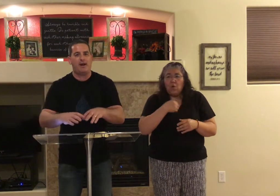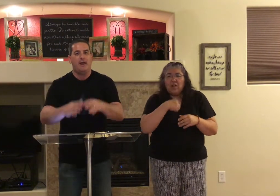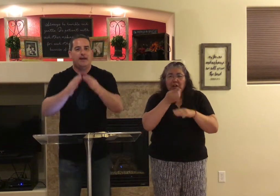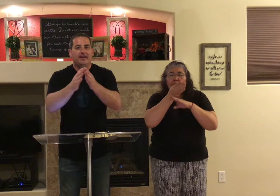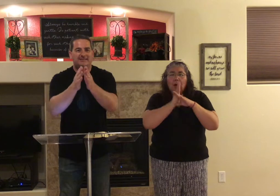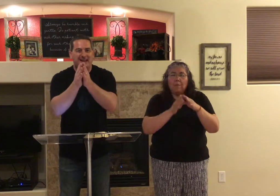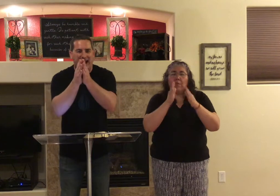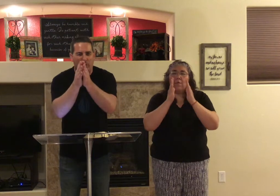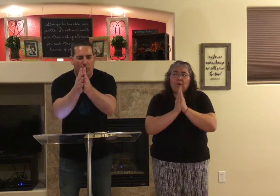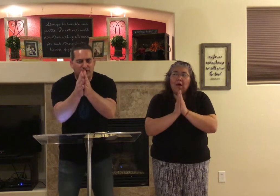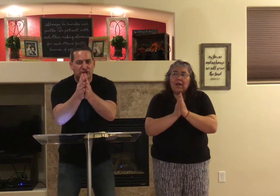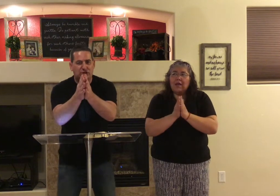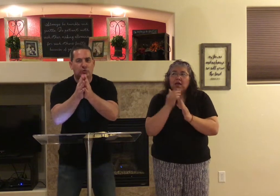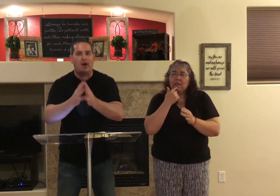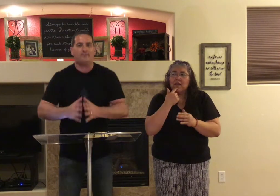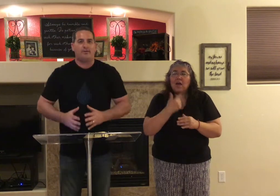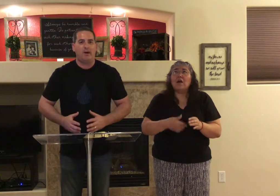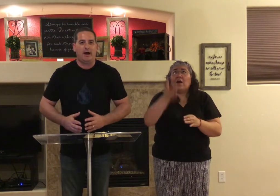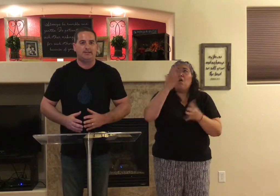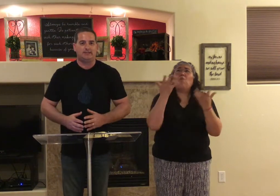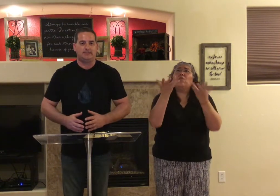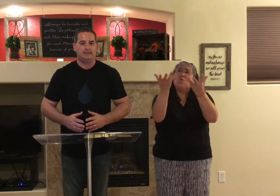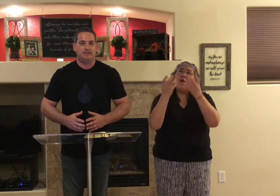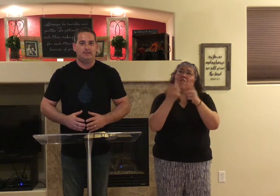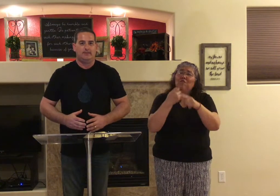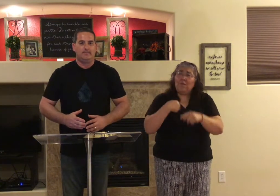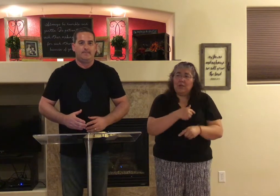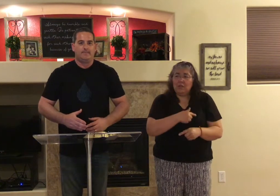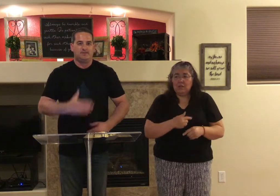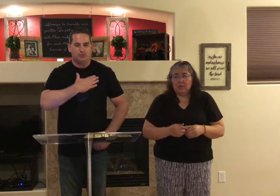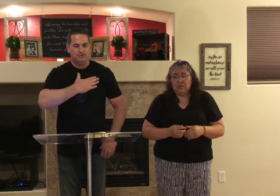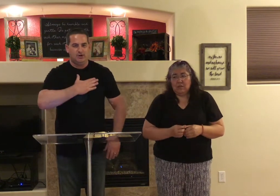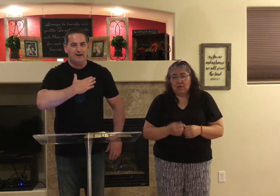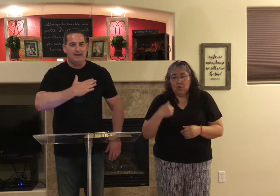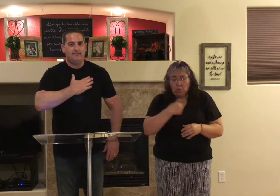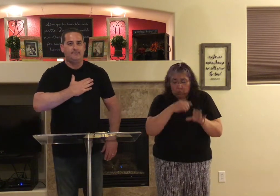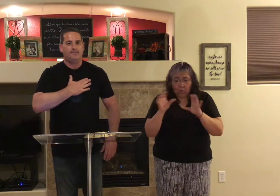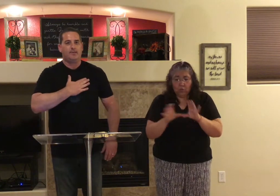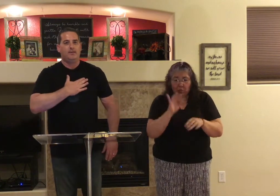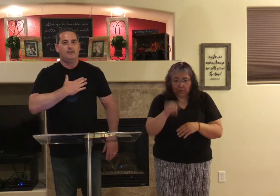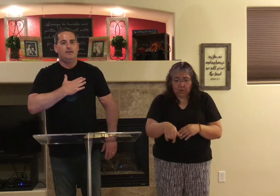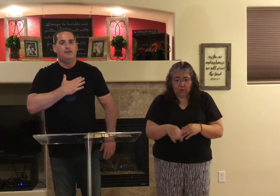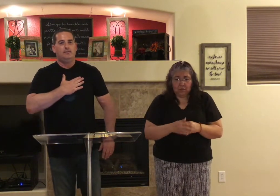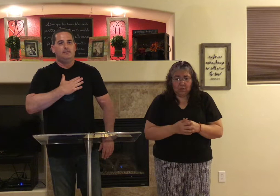humbly pray and say, God, what do you want from us? Because we'll do it.